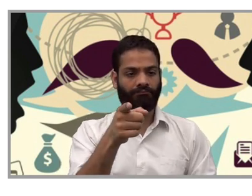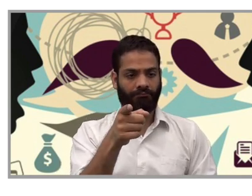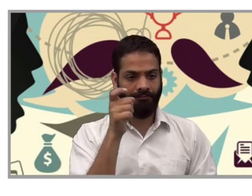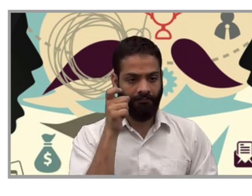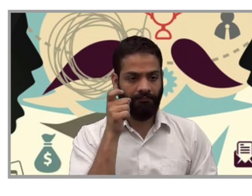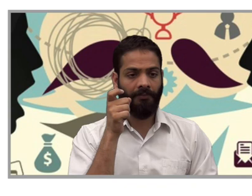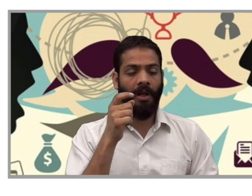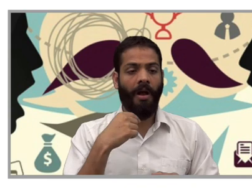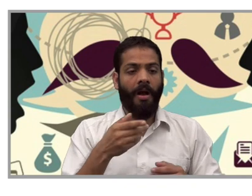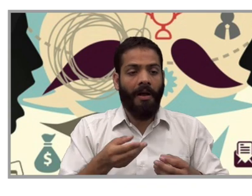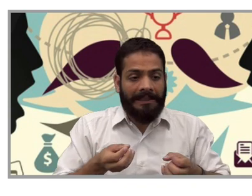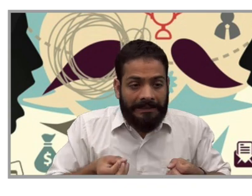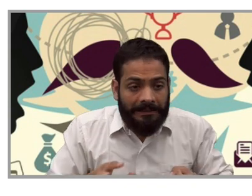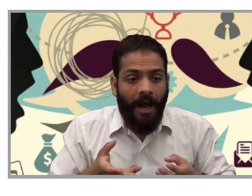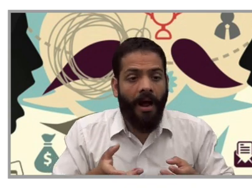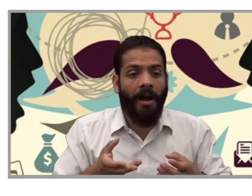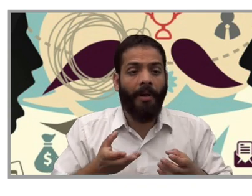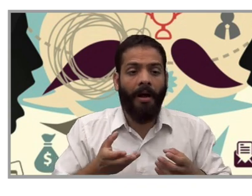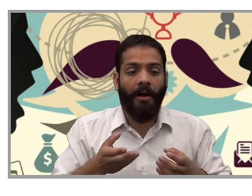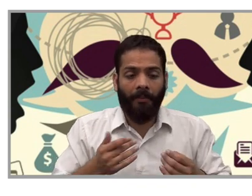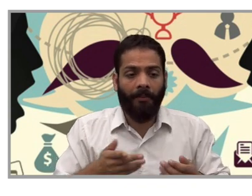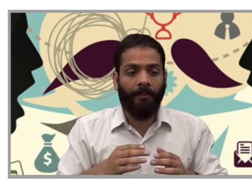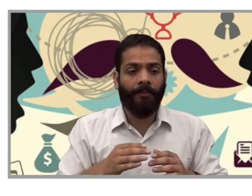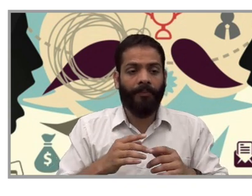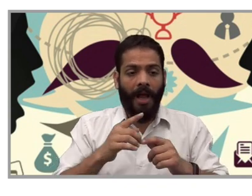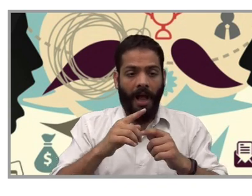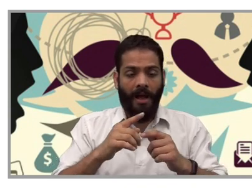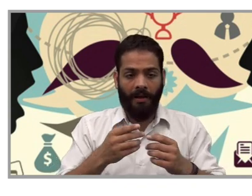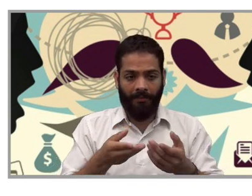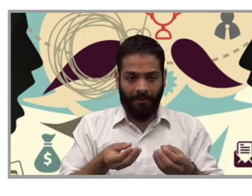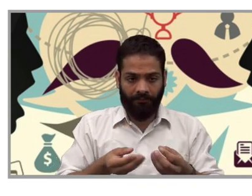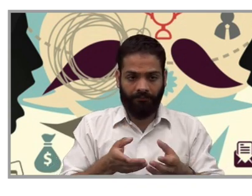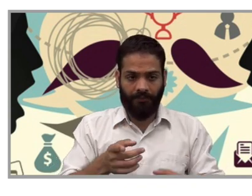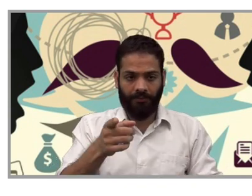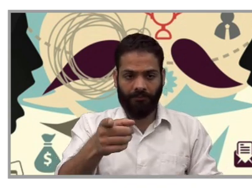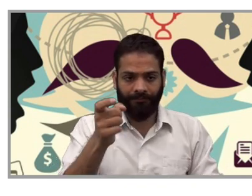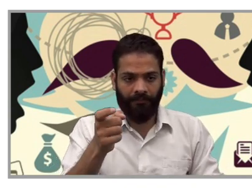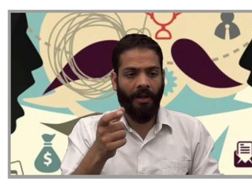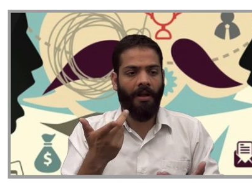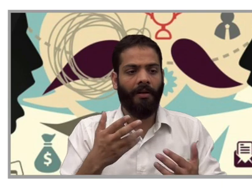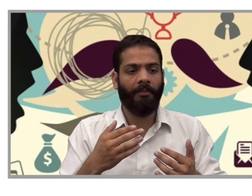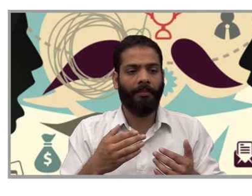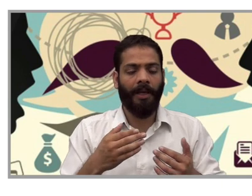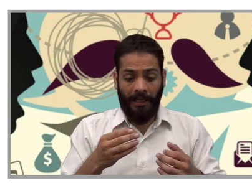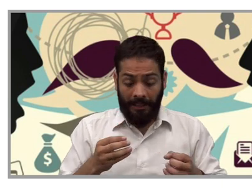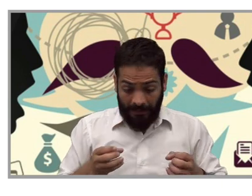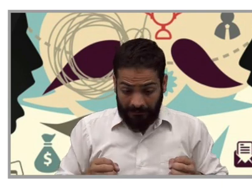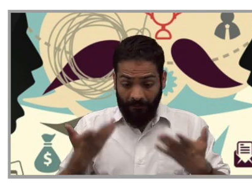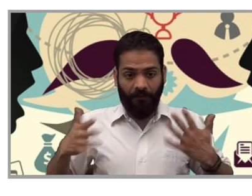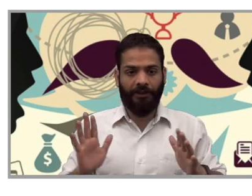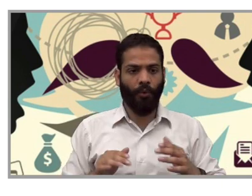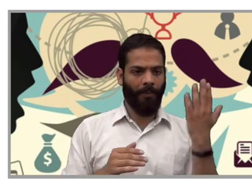Uday was about to shoot Dharmesh, Sibhaji caught him. The sign would be something like past